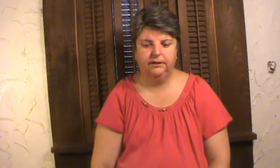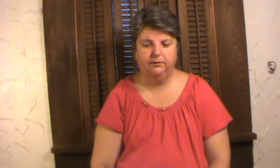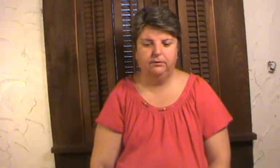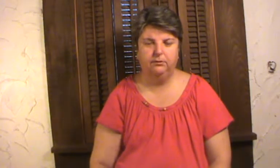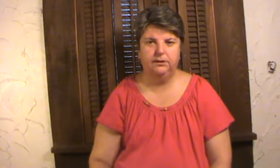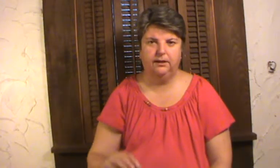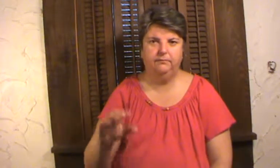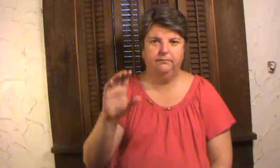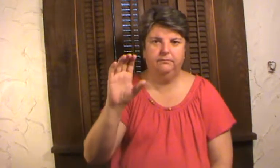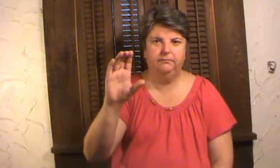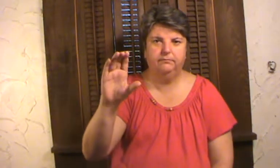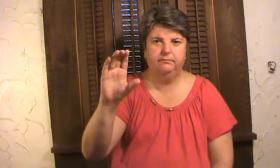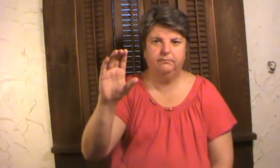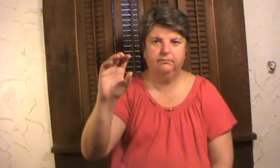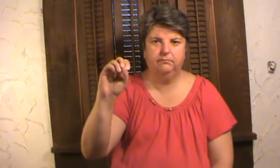One more time.